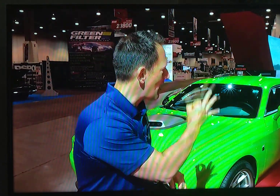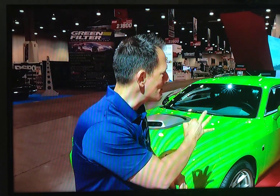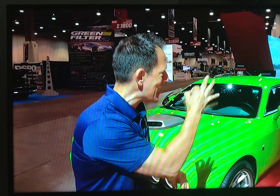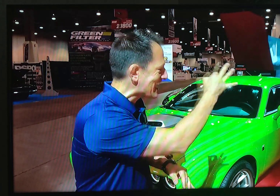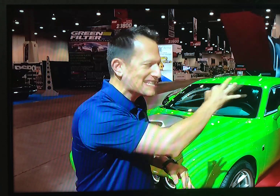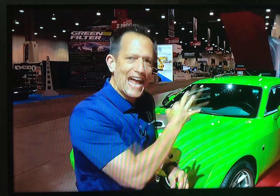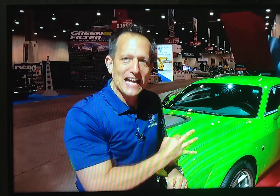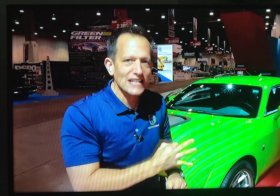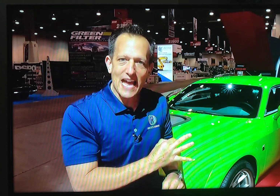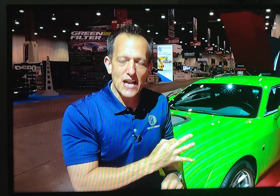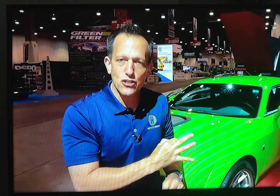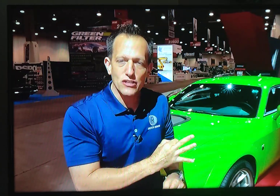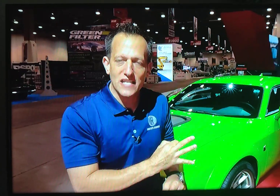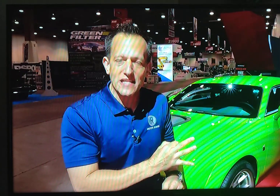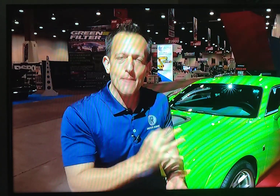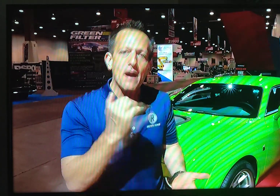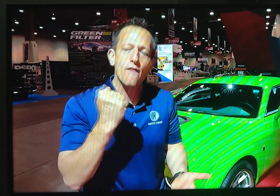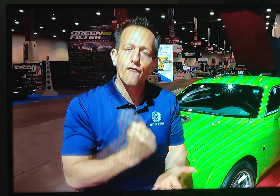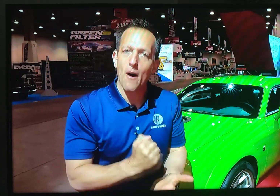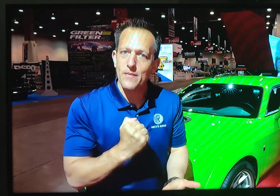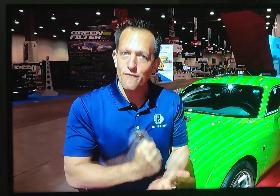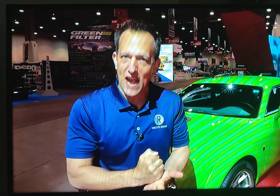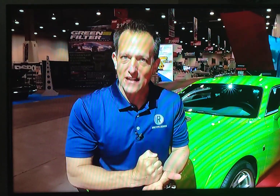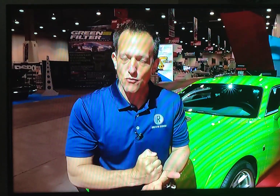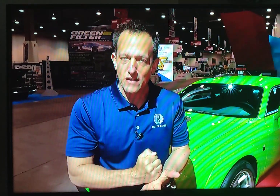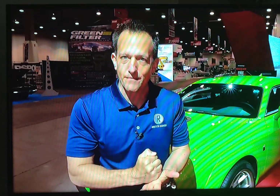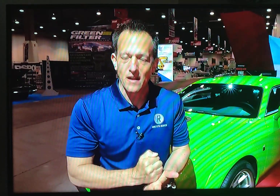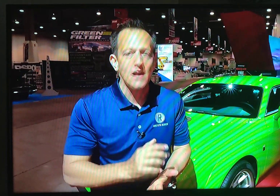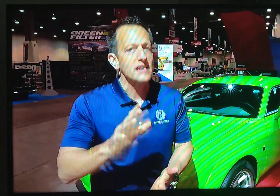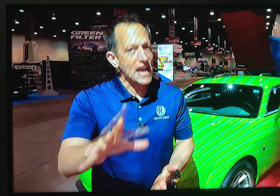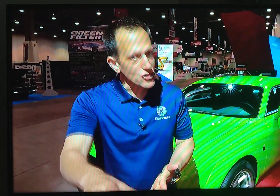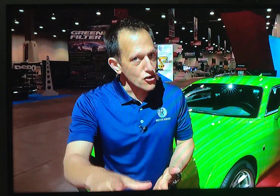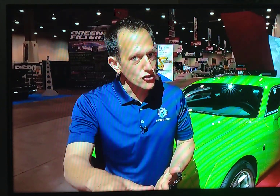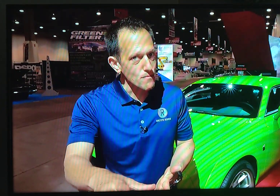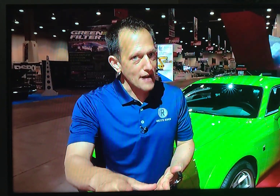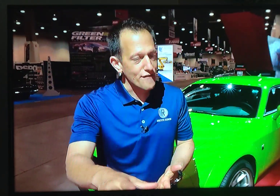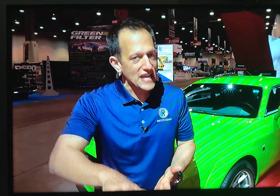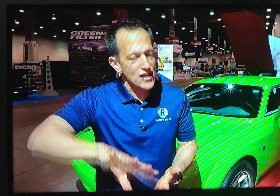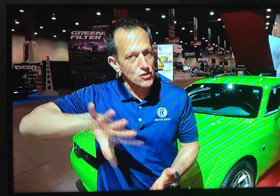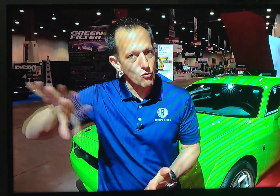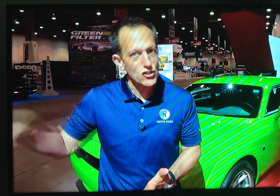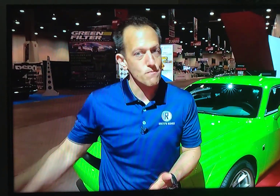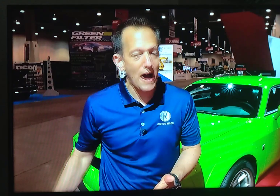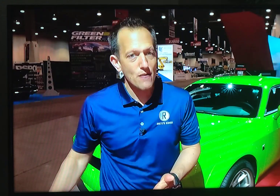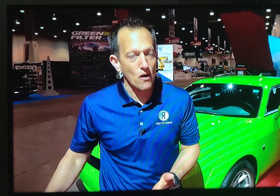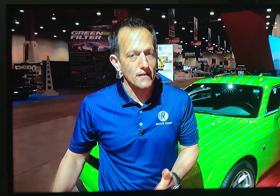There's the nine right there. There's the single nine now I just did the hand paper thingy again